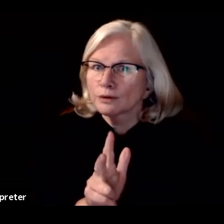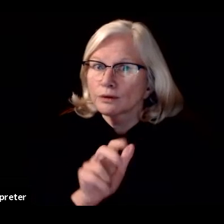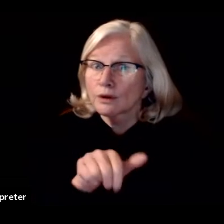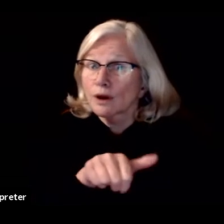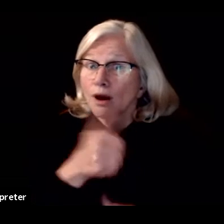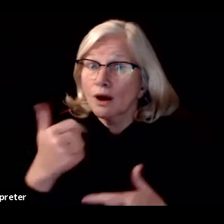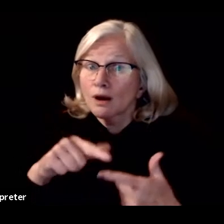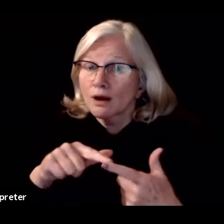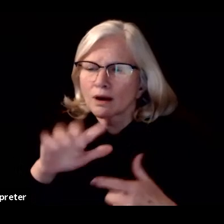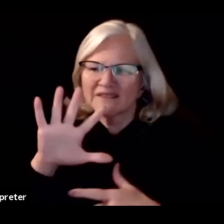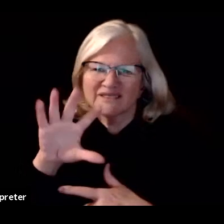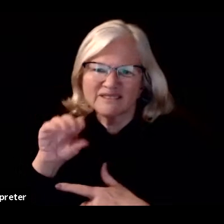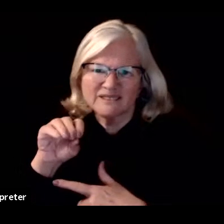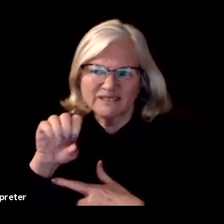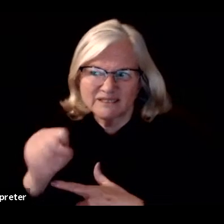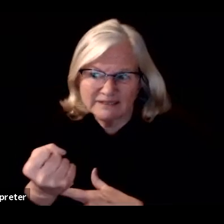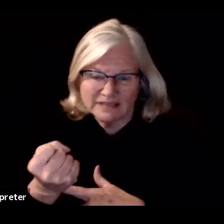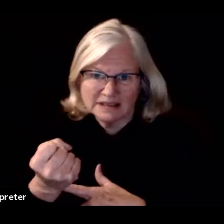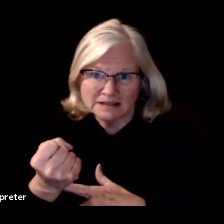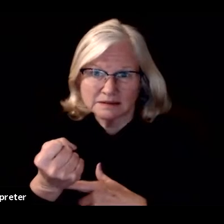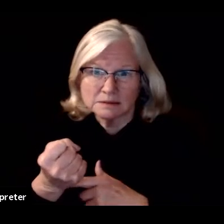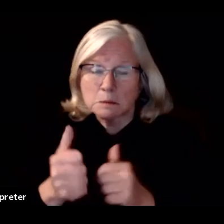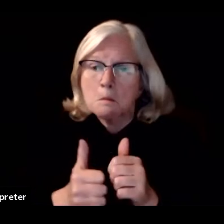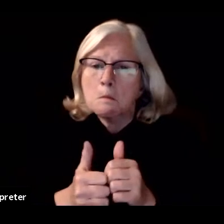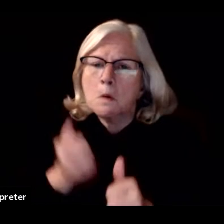their 80s and 90s.